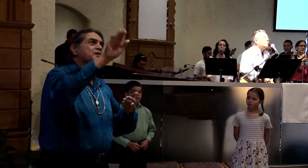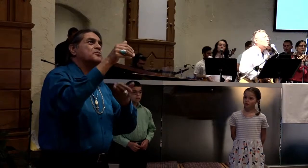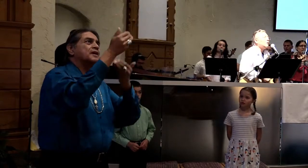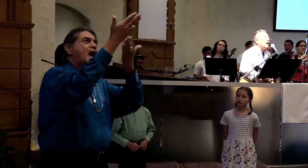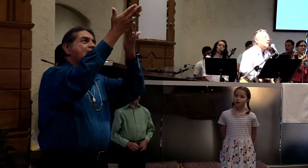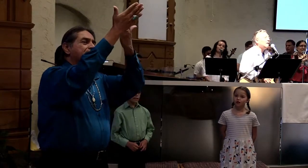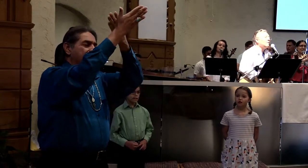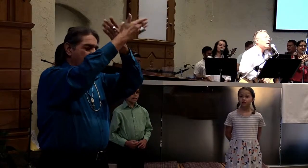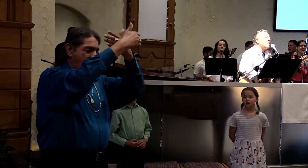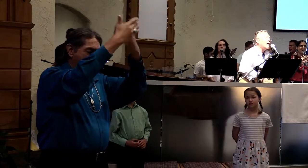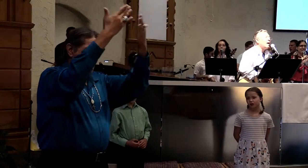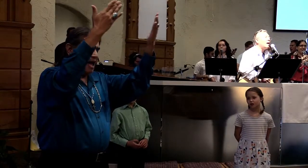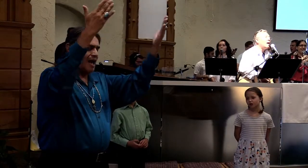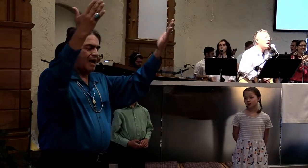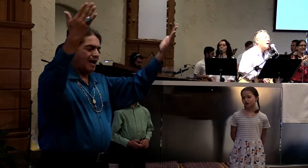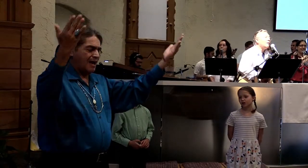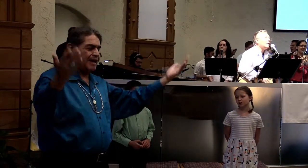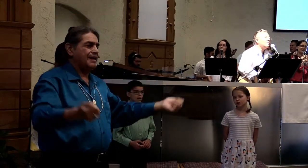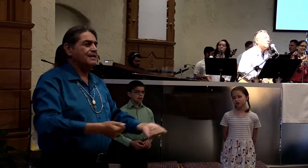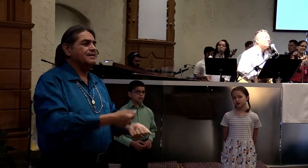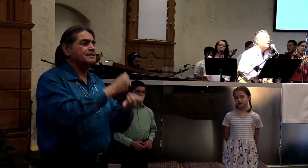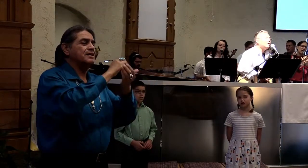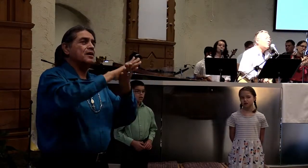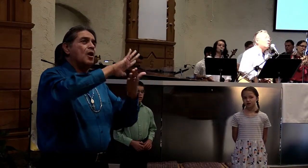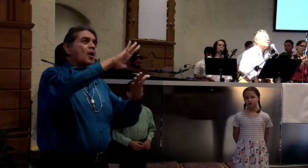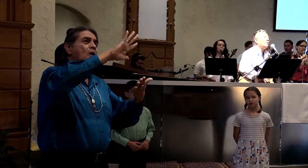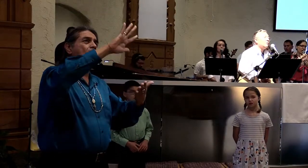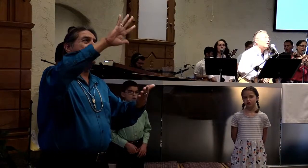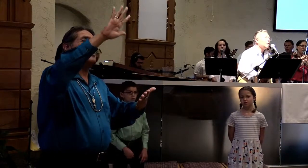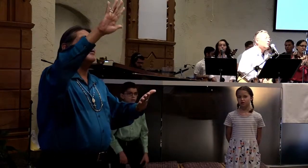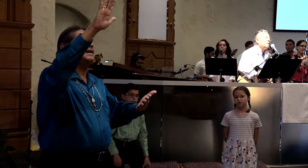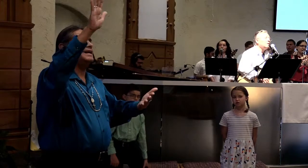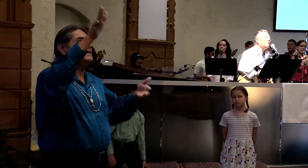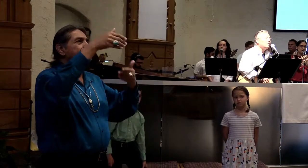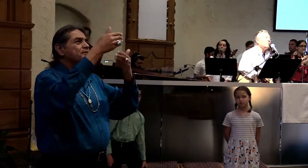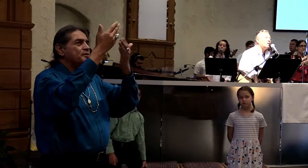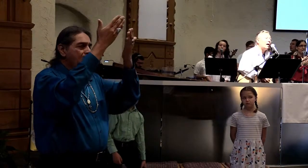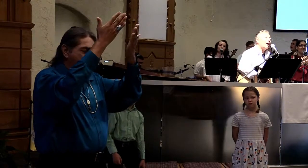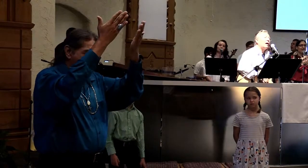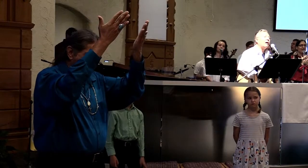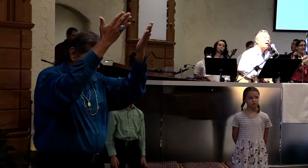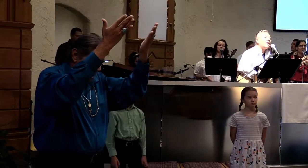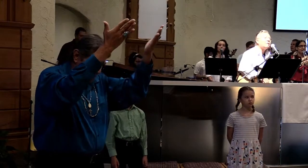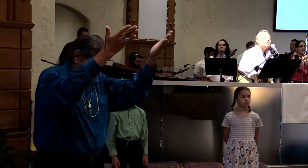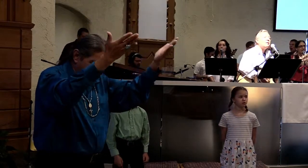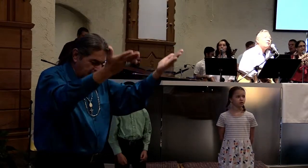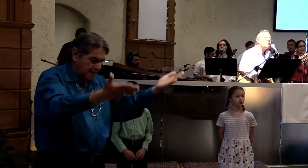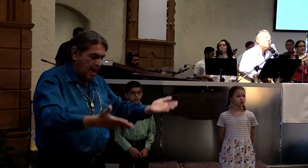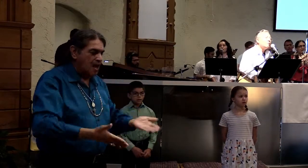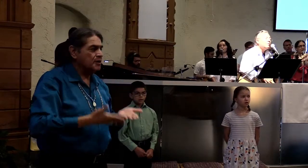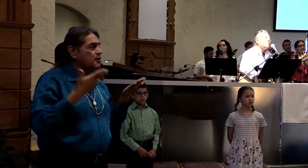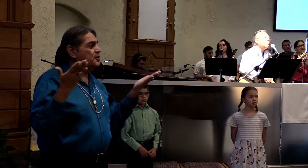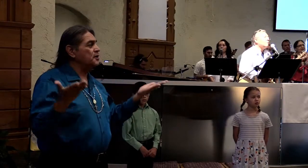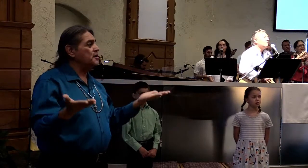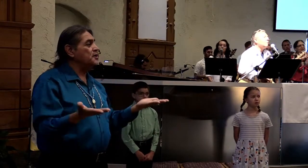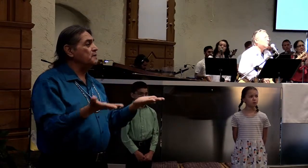Glory to God in the highest. Glory to God. And